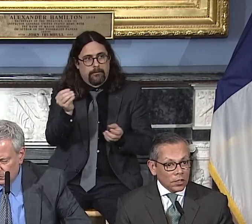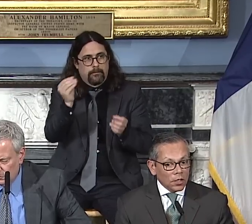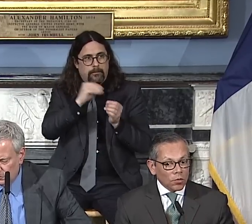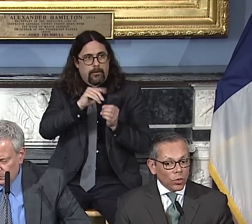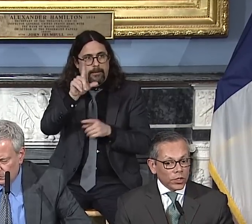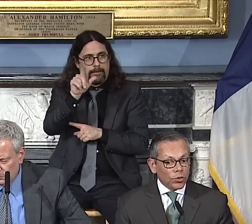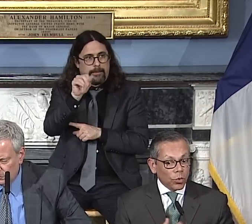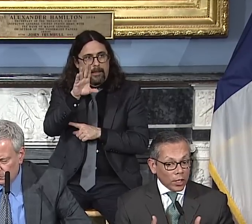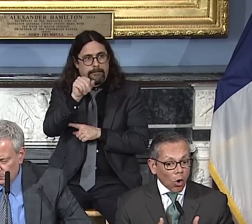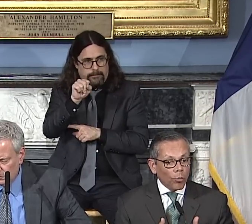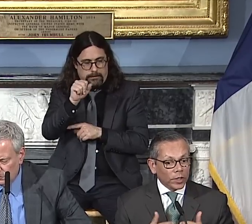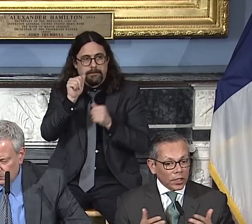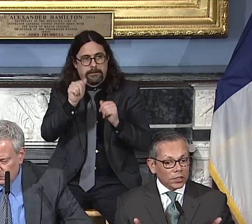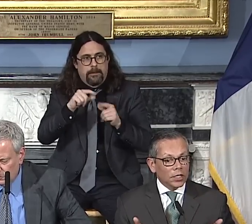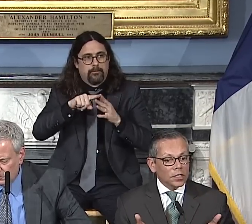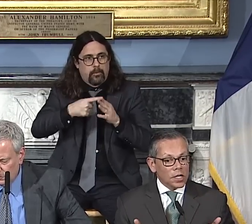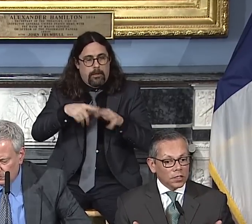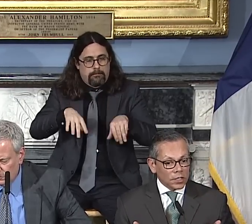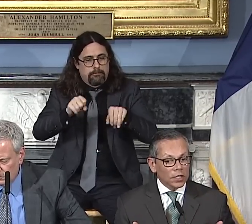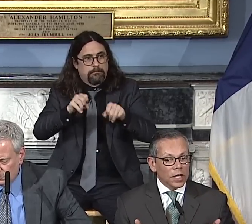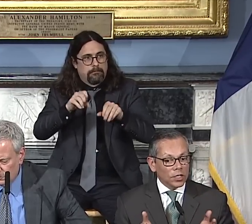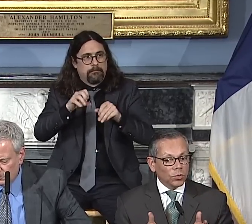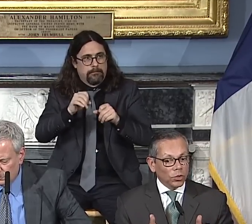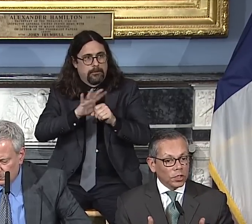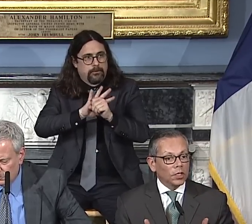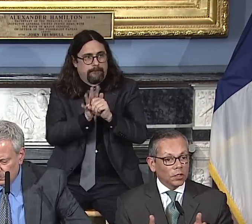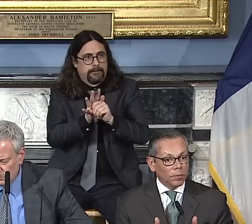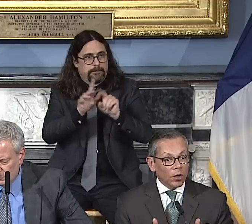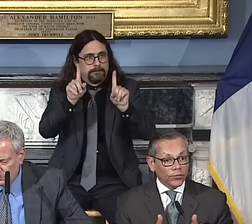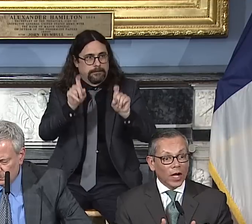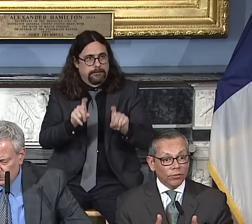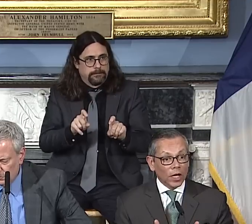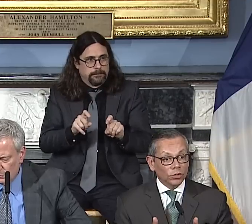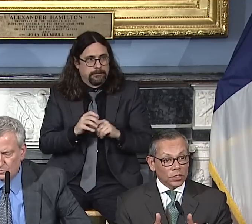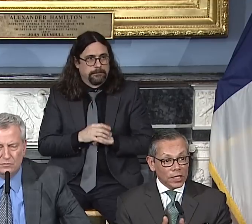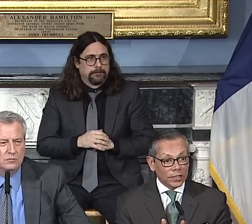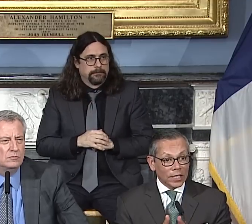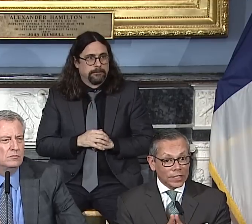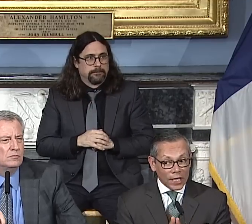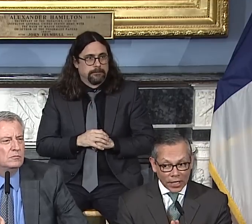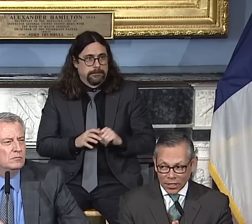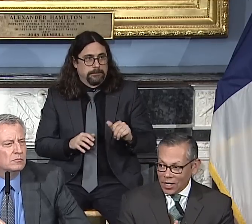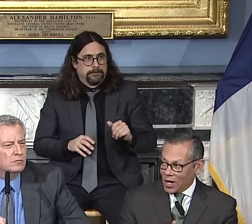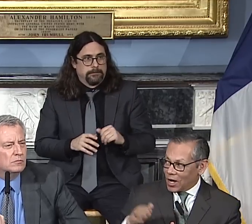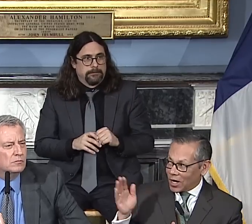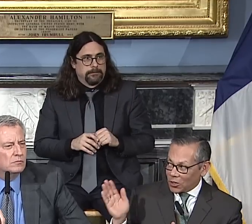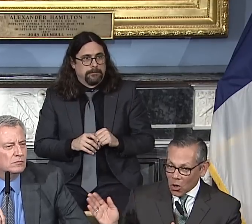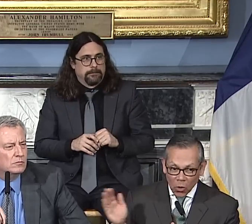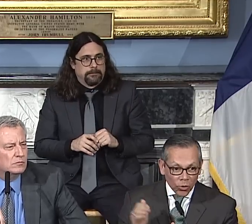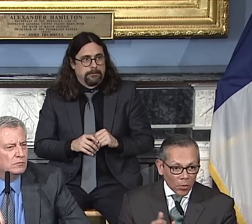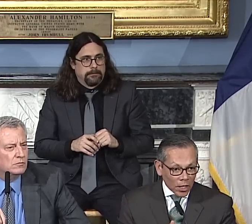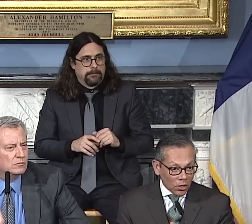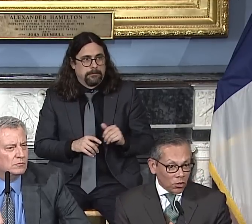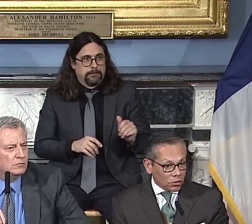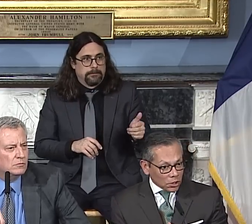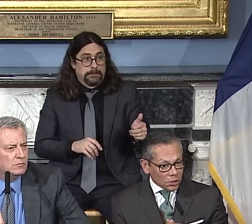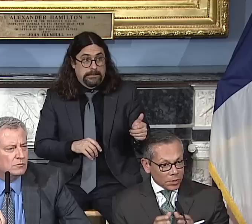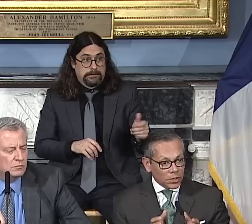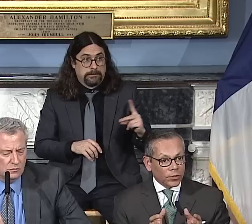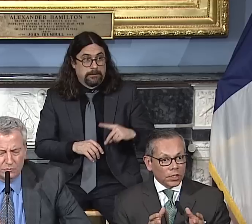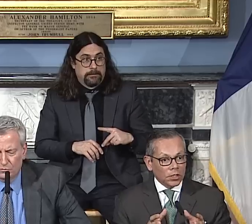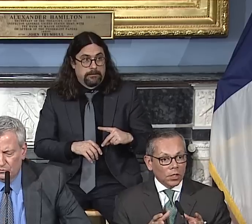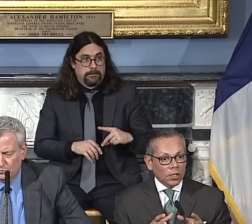testing, which we hope in the next 10 days will yield about 5,000 tests a day. I owe the mayor